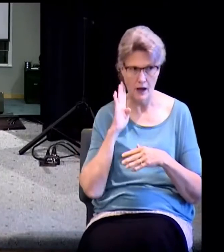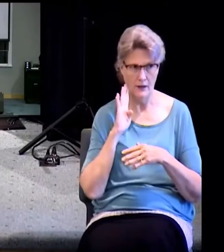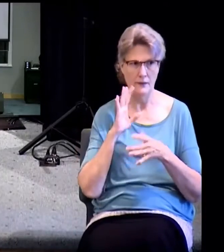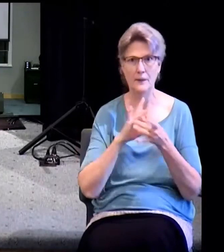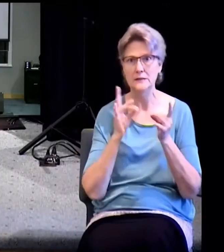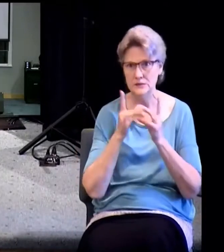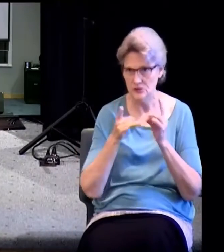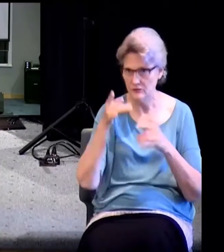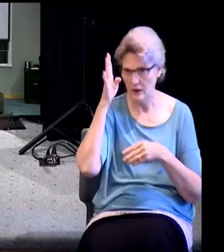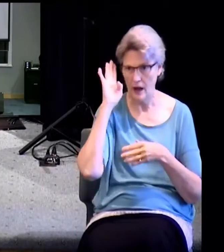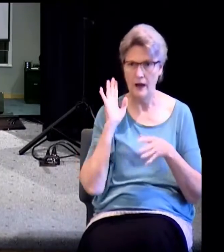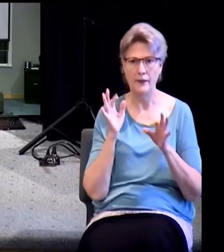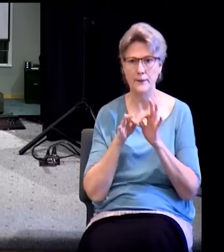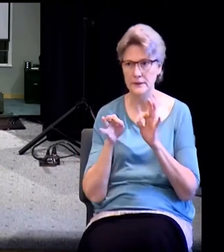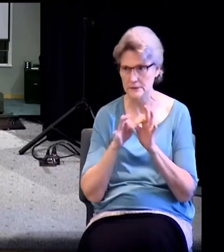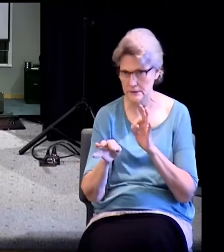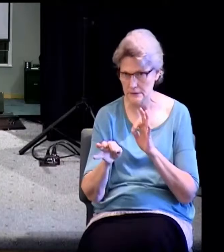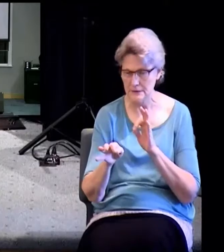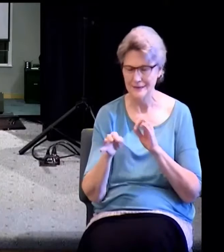down to three